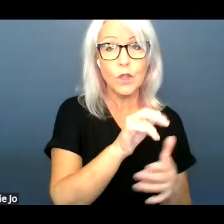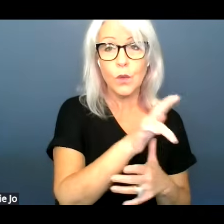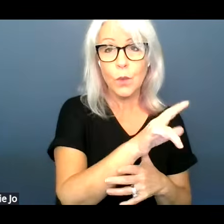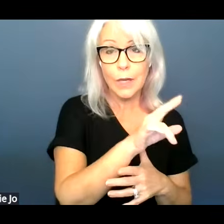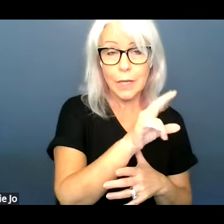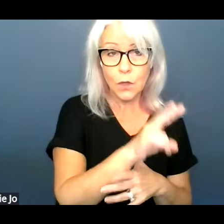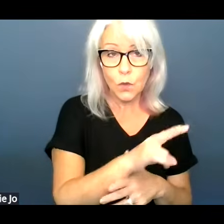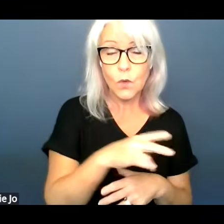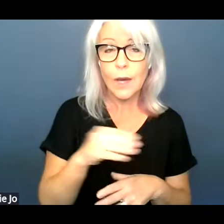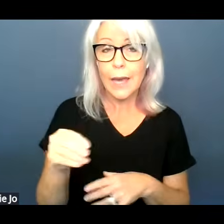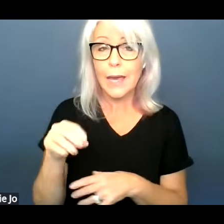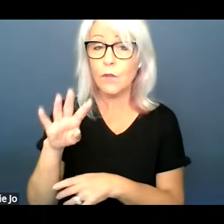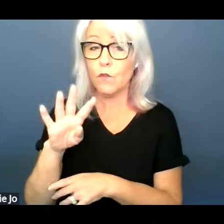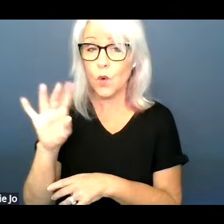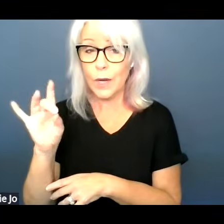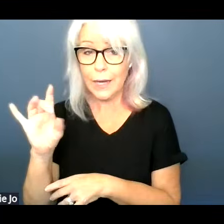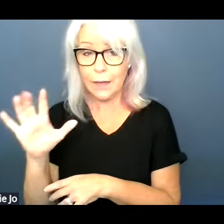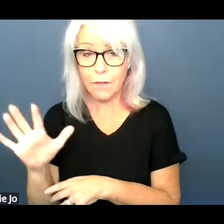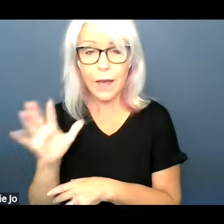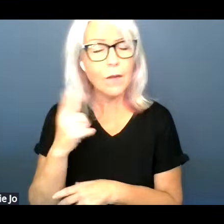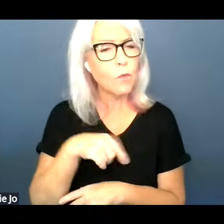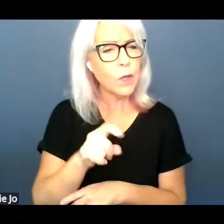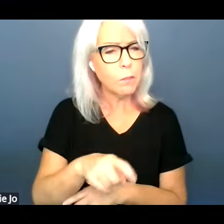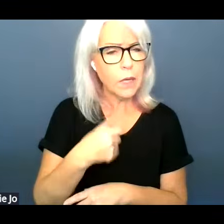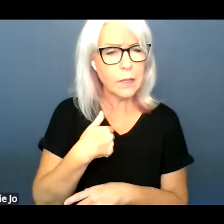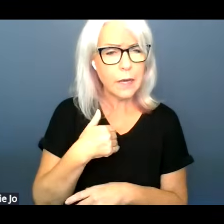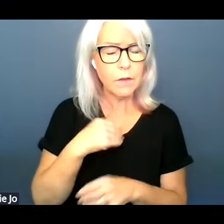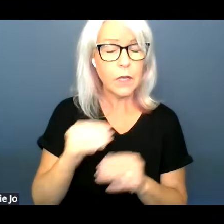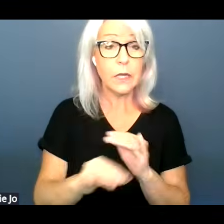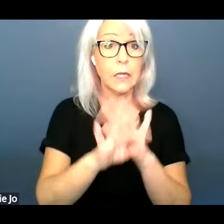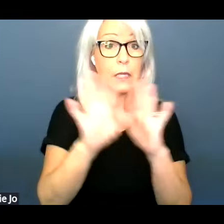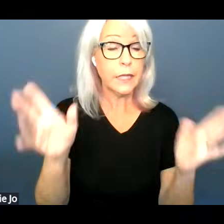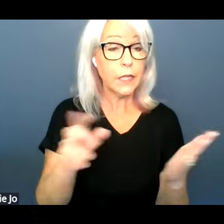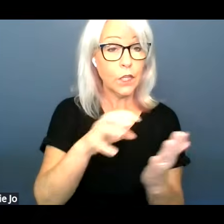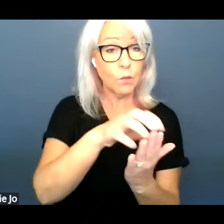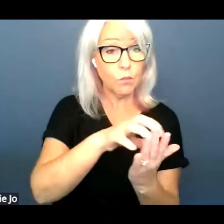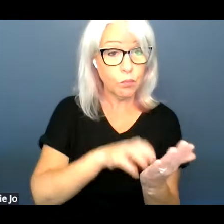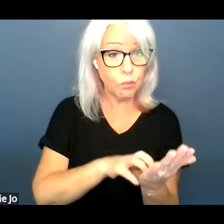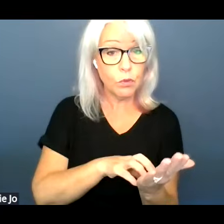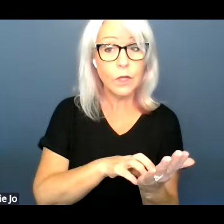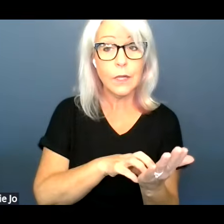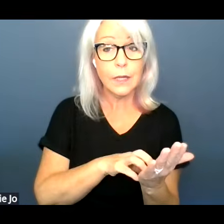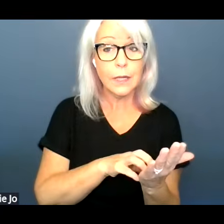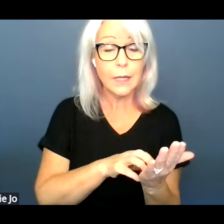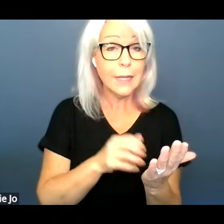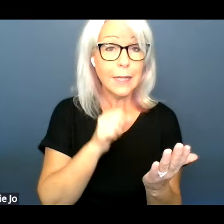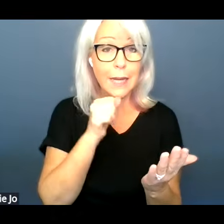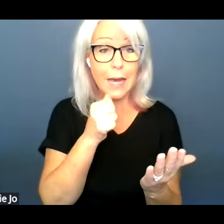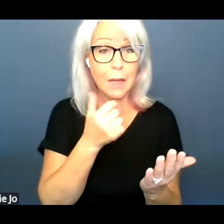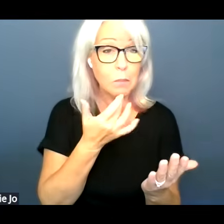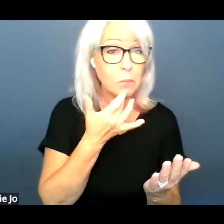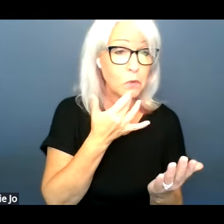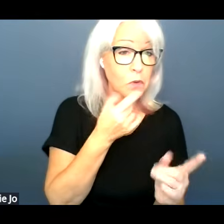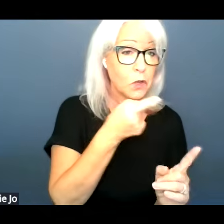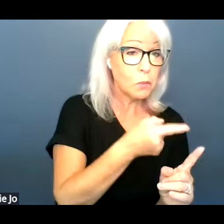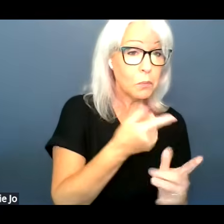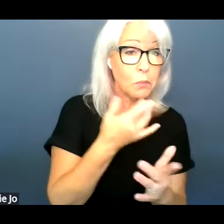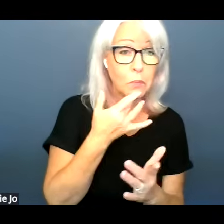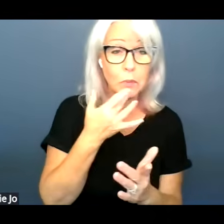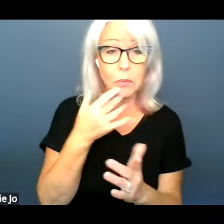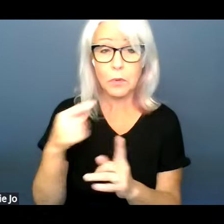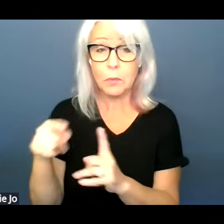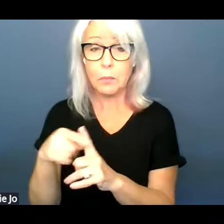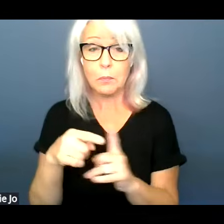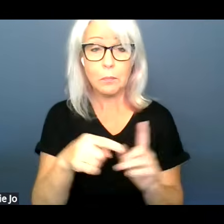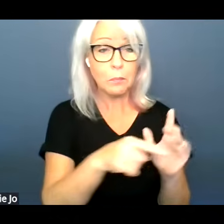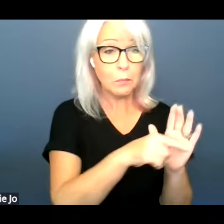and impartial, clearly written, and doing so without creating prejudice for or against. We have